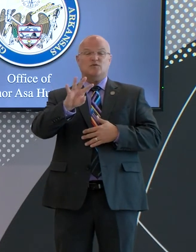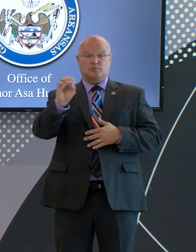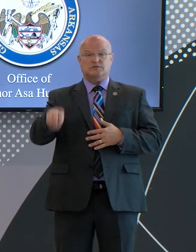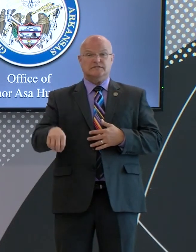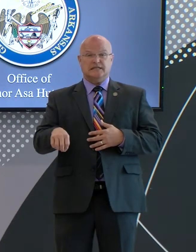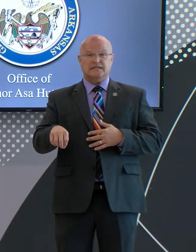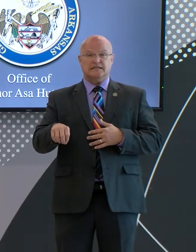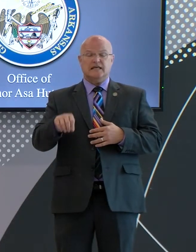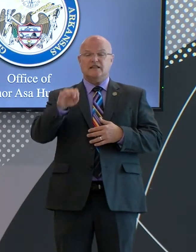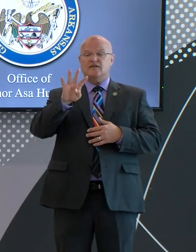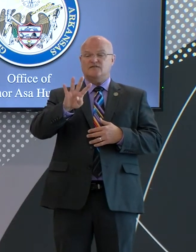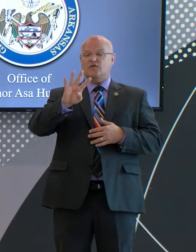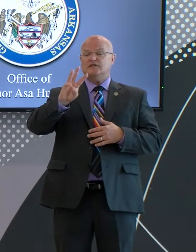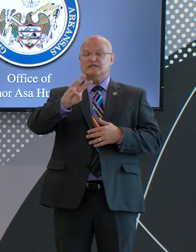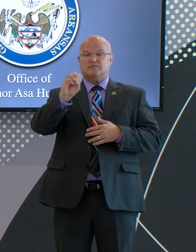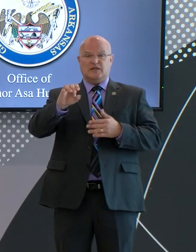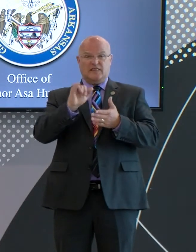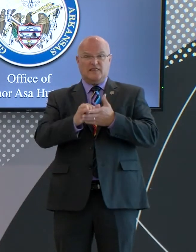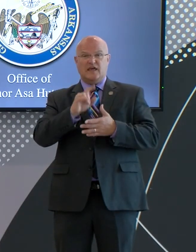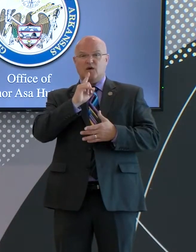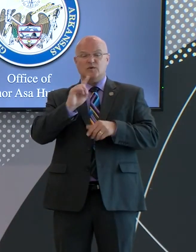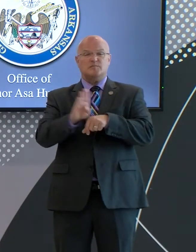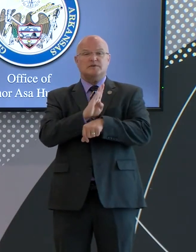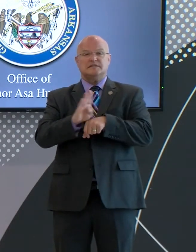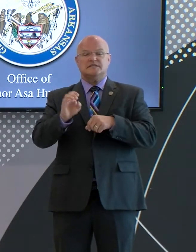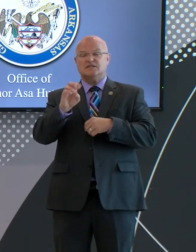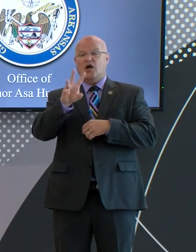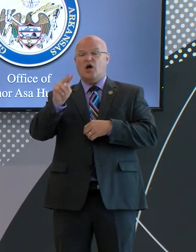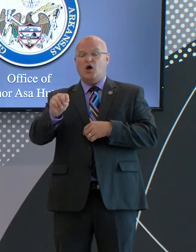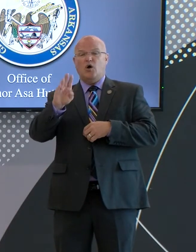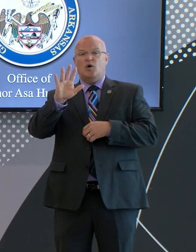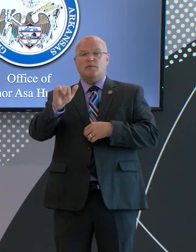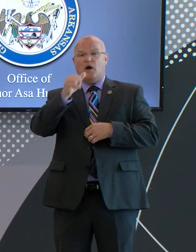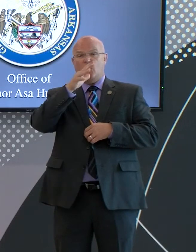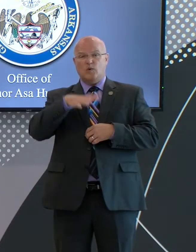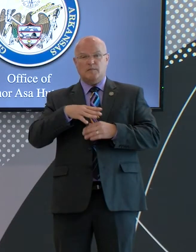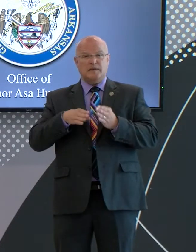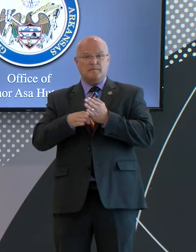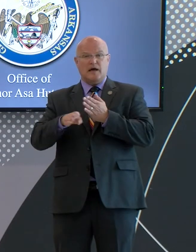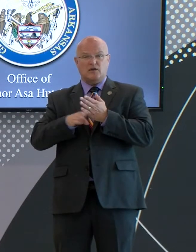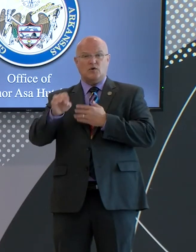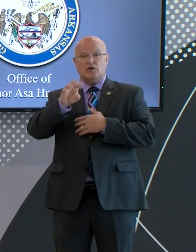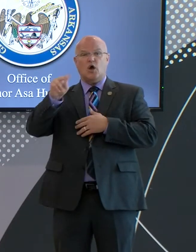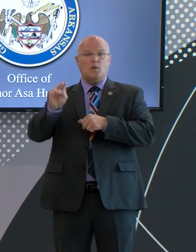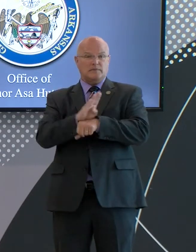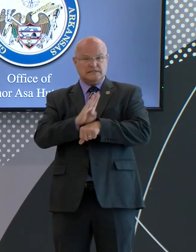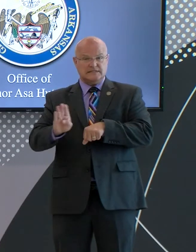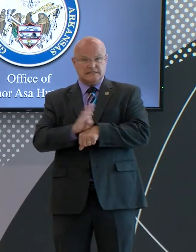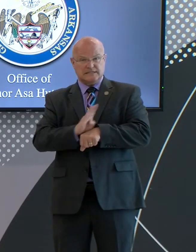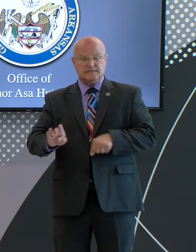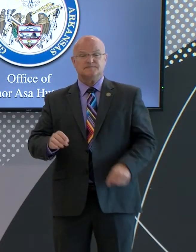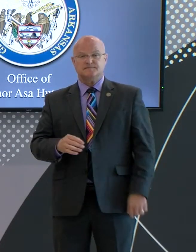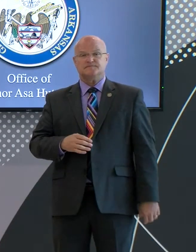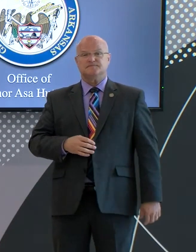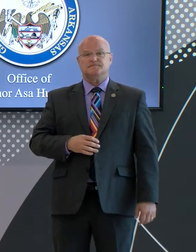And then 46% of that was businesses owned by women and minority-owned businesses.